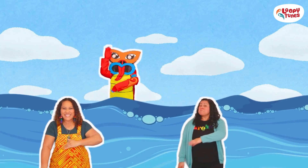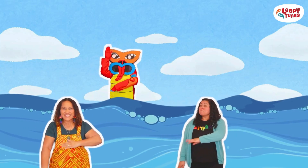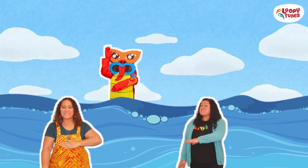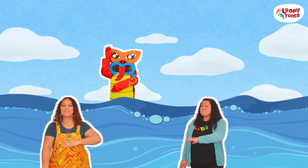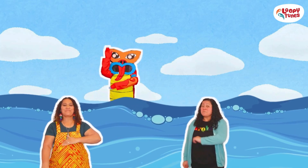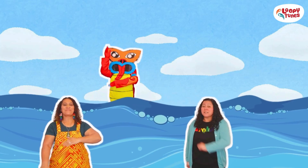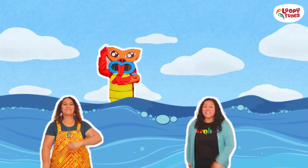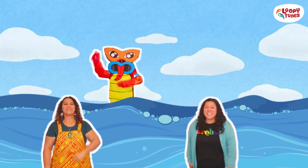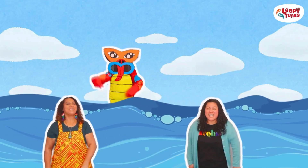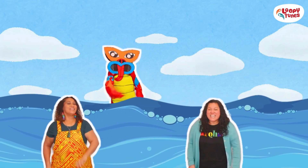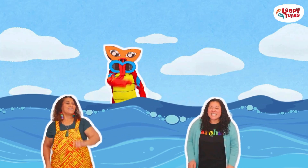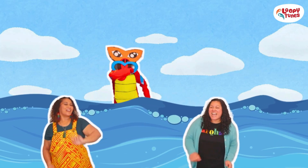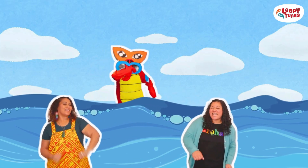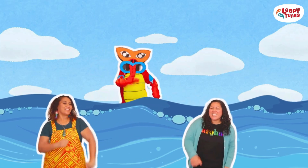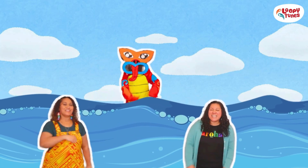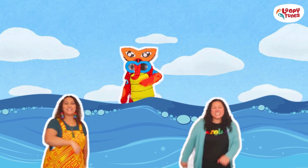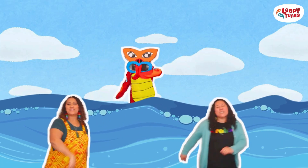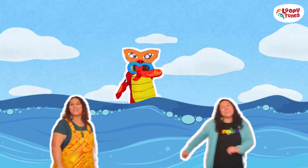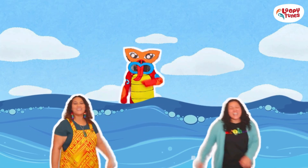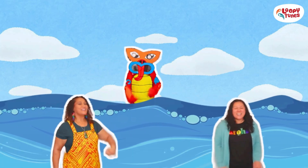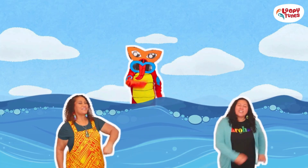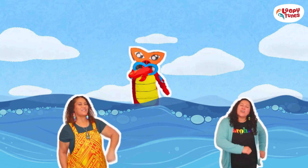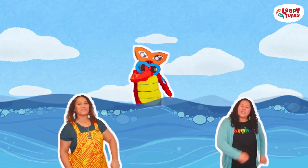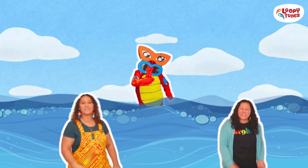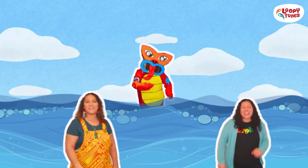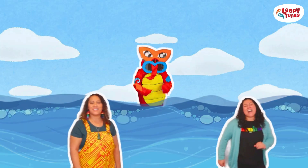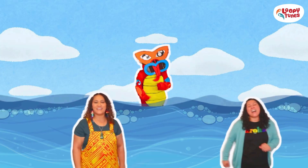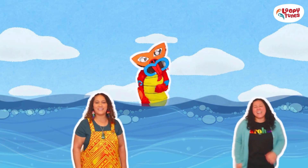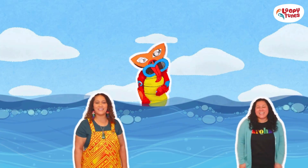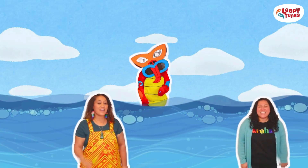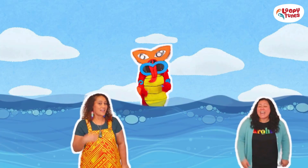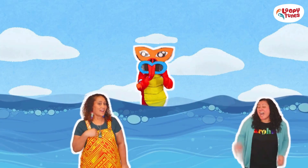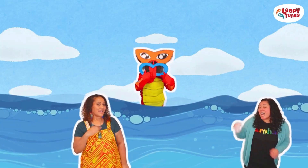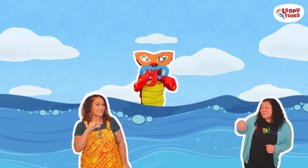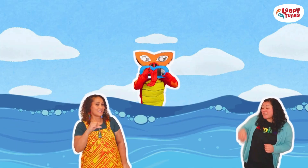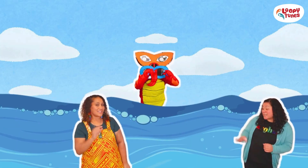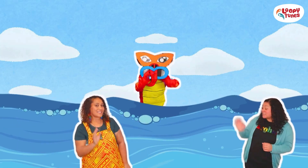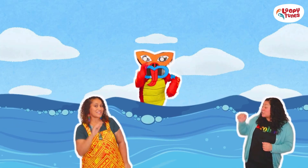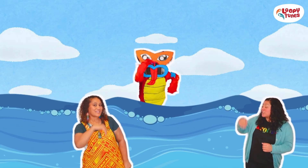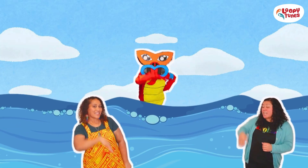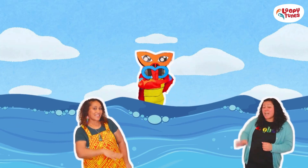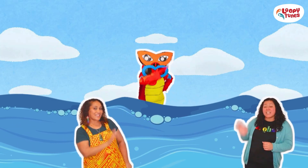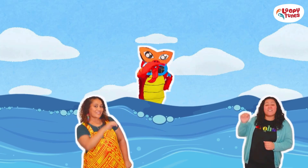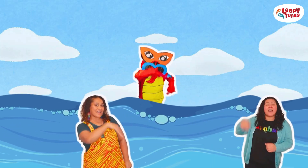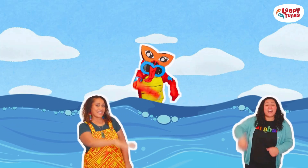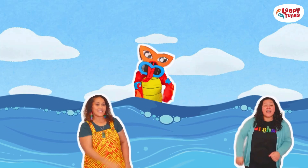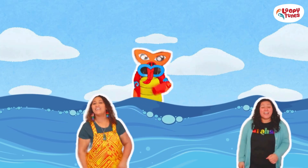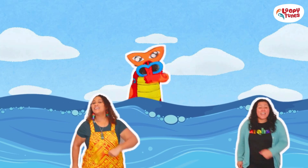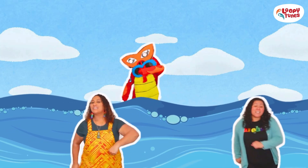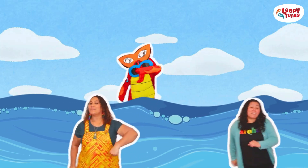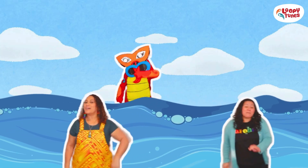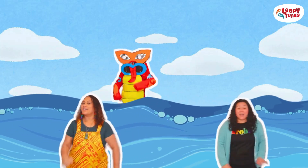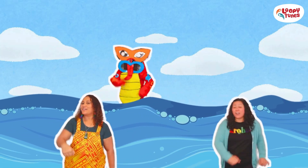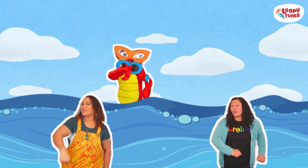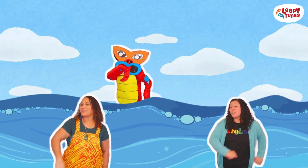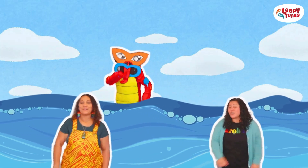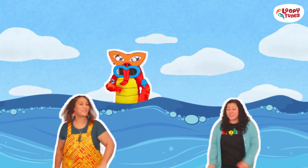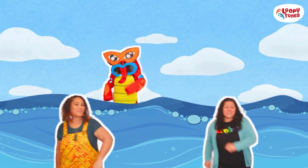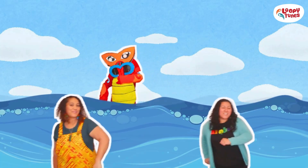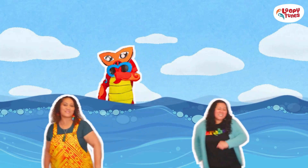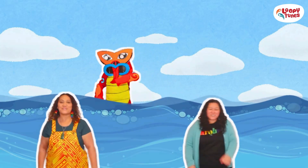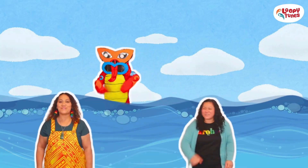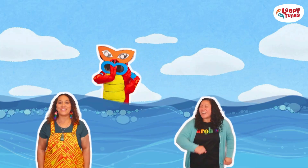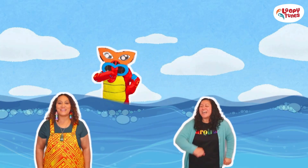pukana. Tahi rua toru wha, I'm a little Taniwha. Ima